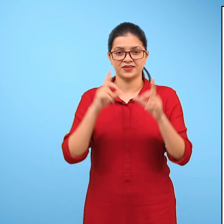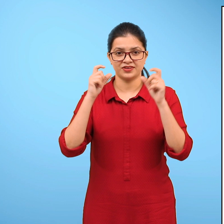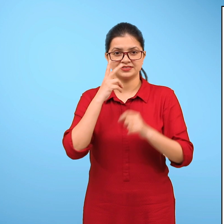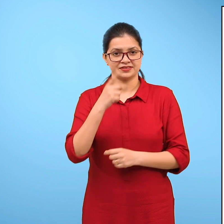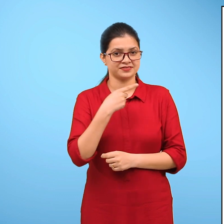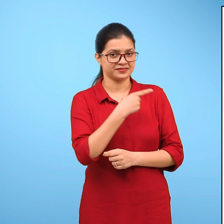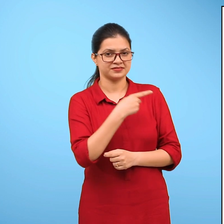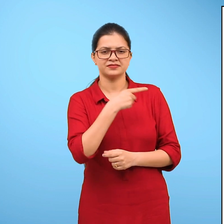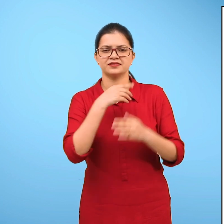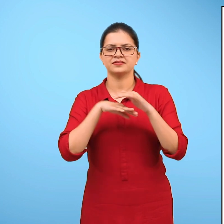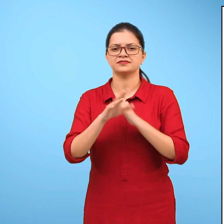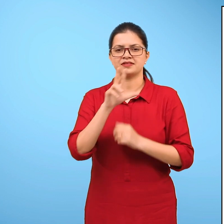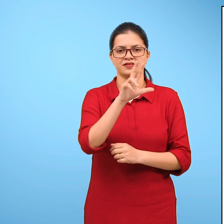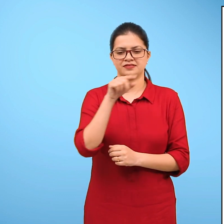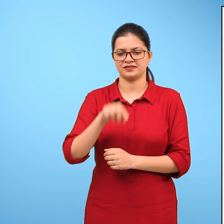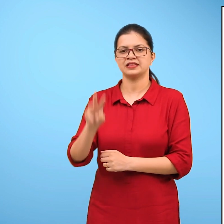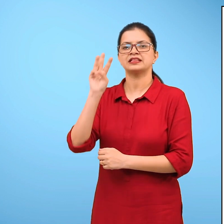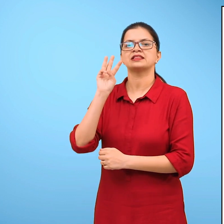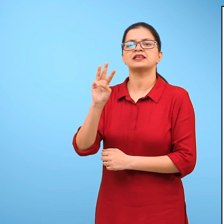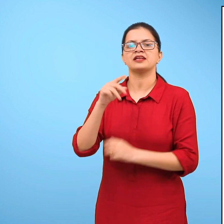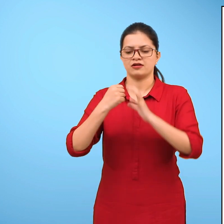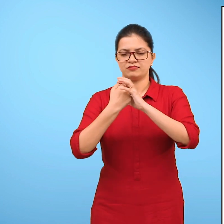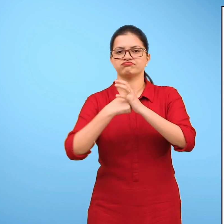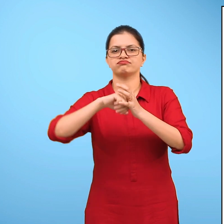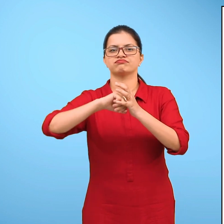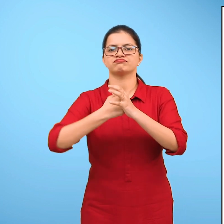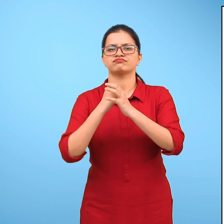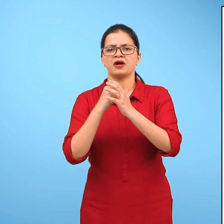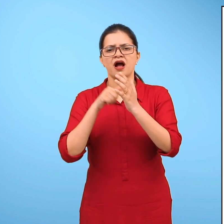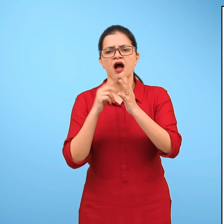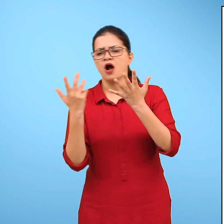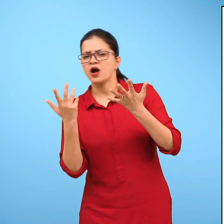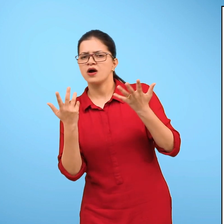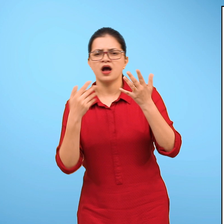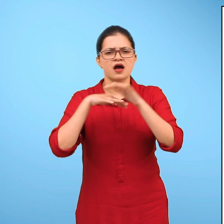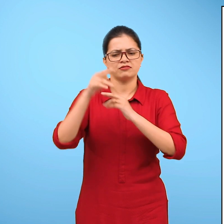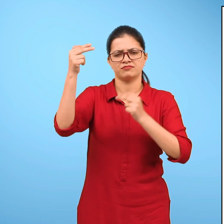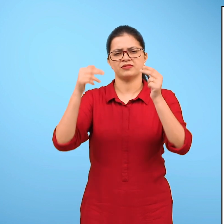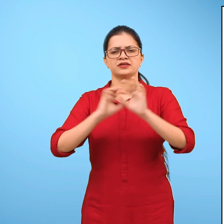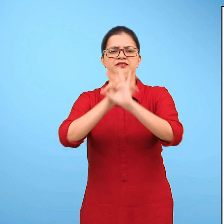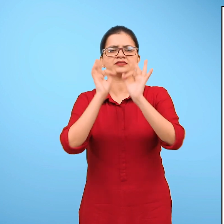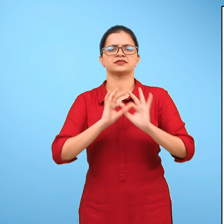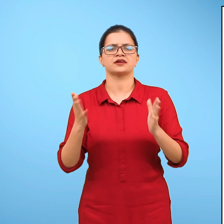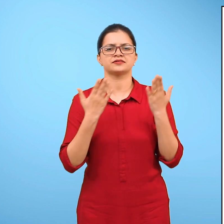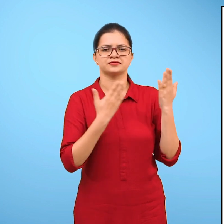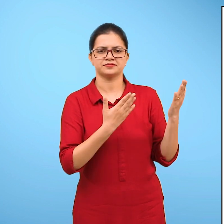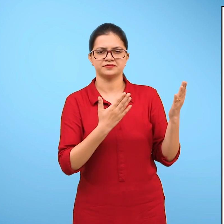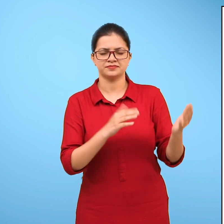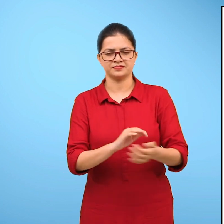Figure 8.3 shows a ball and socket joint, including hip bone, ball and socket joint, thigh